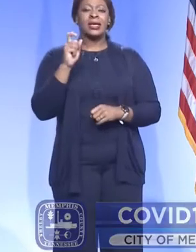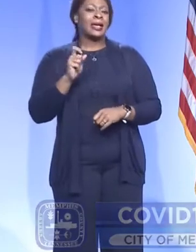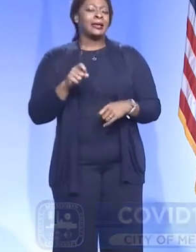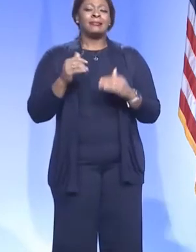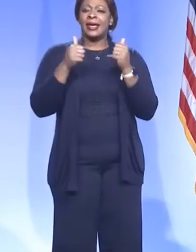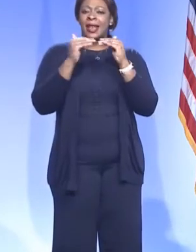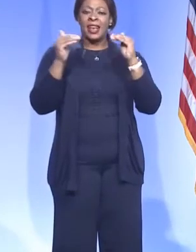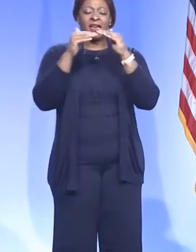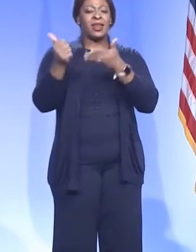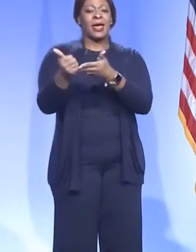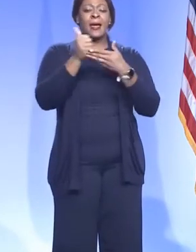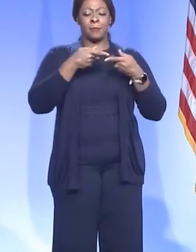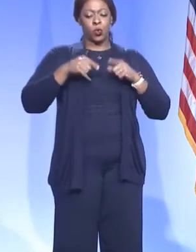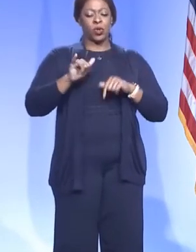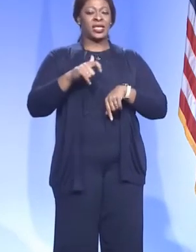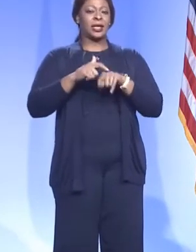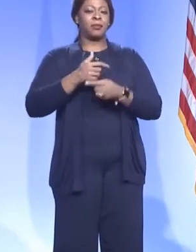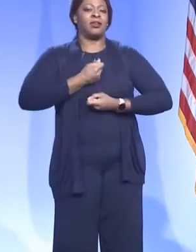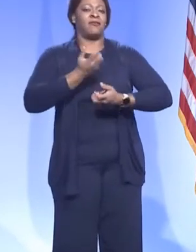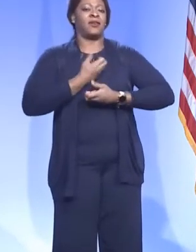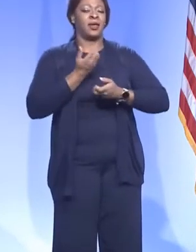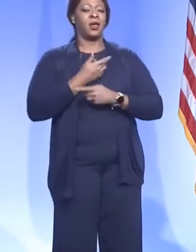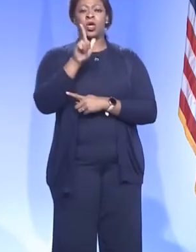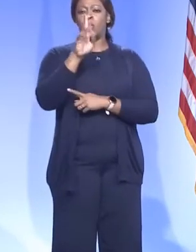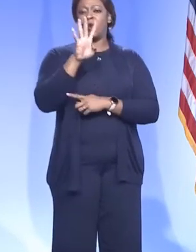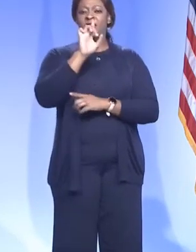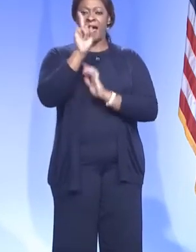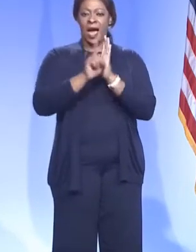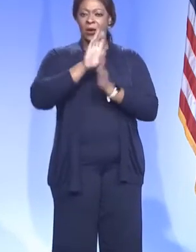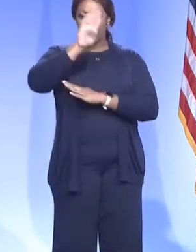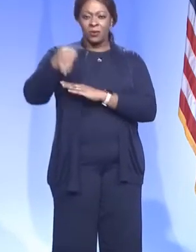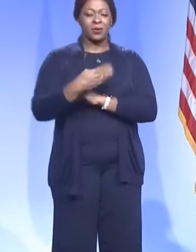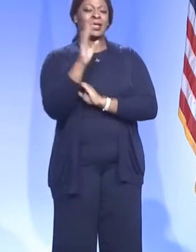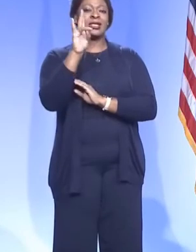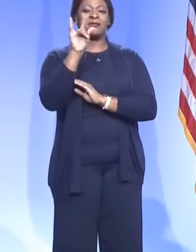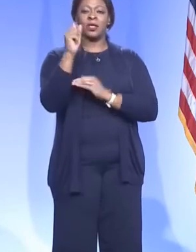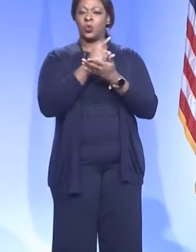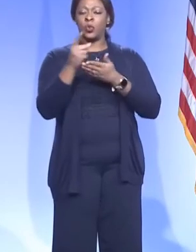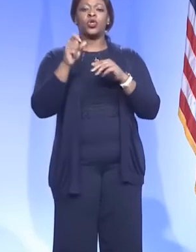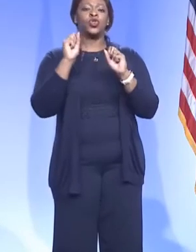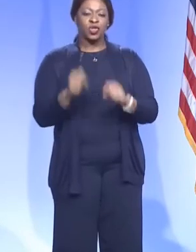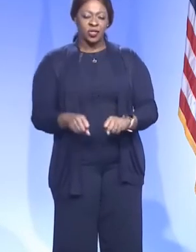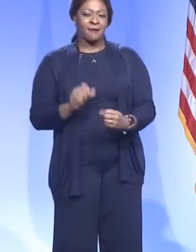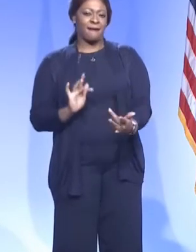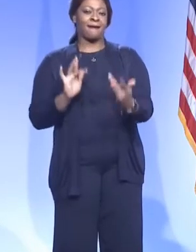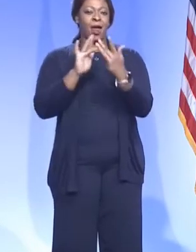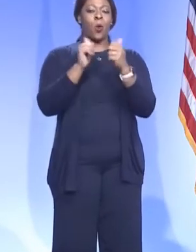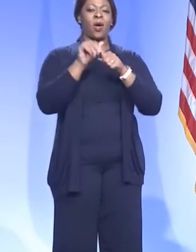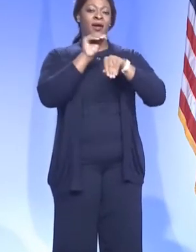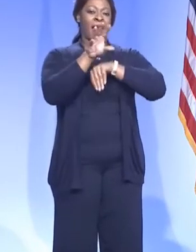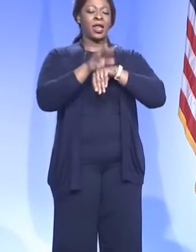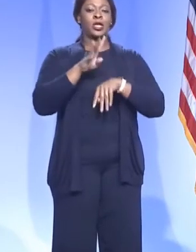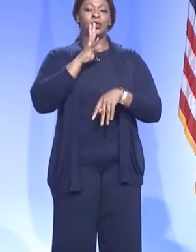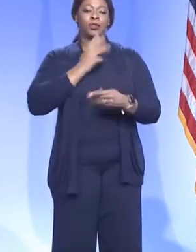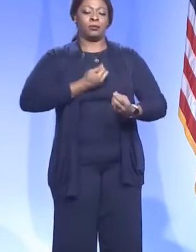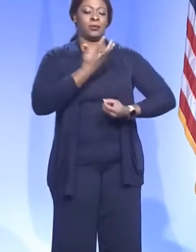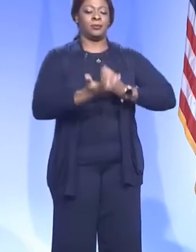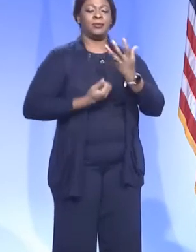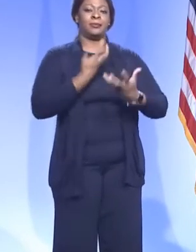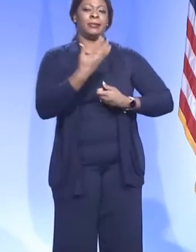the emotional impacts of COVID during this time. We recognize that this has been a heavy burden for everyone to